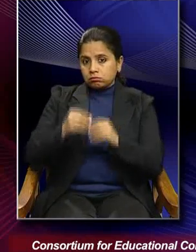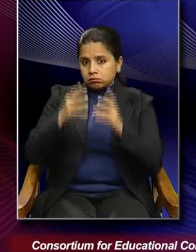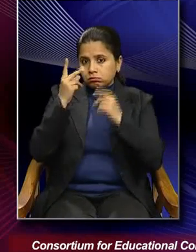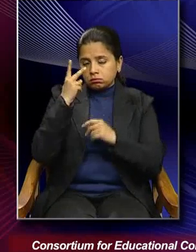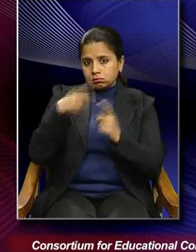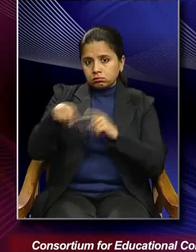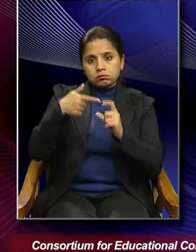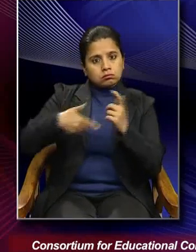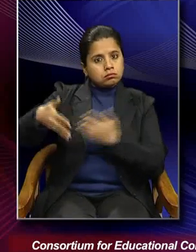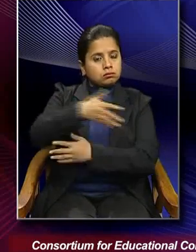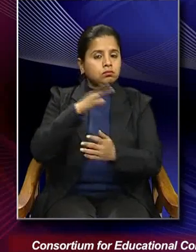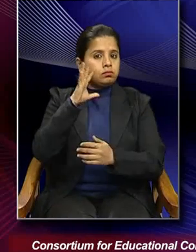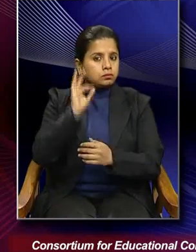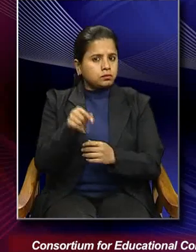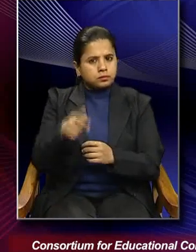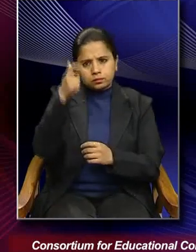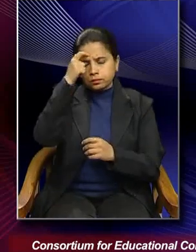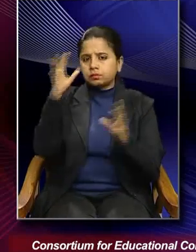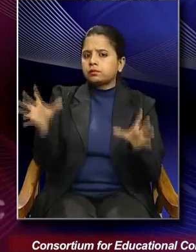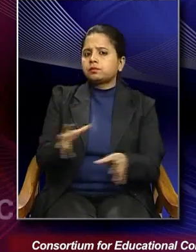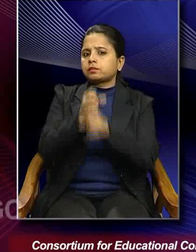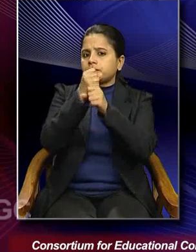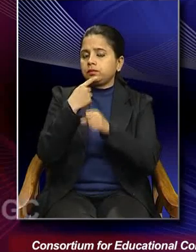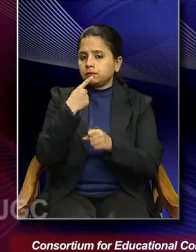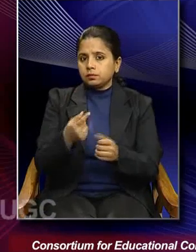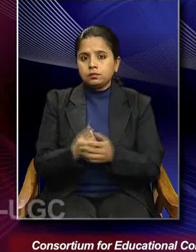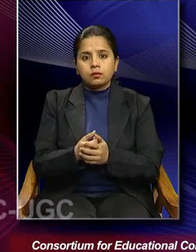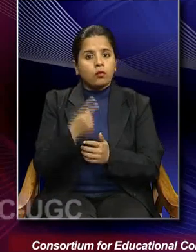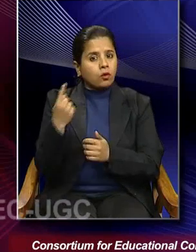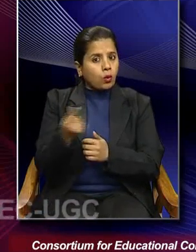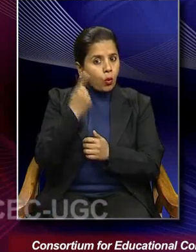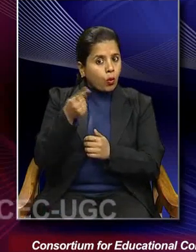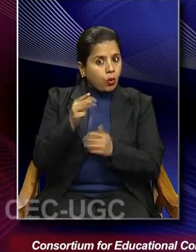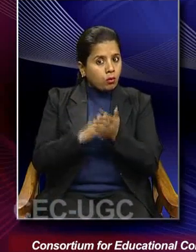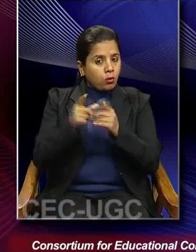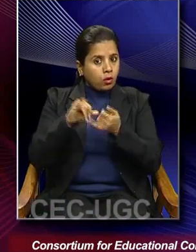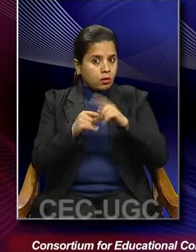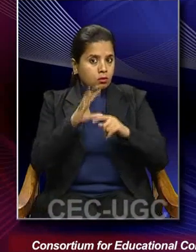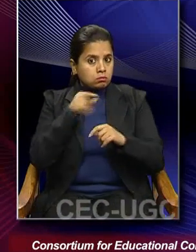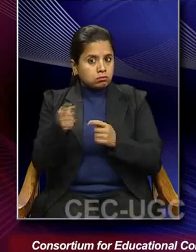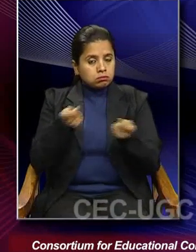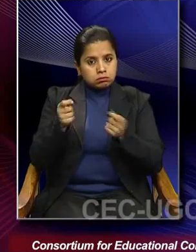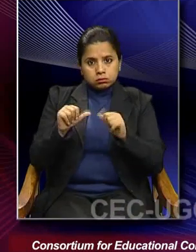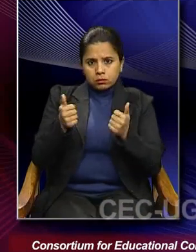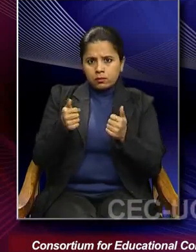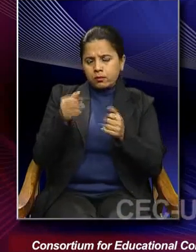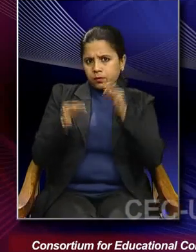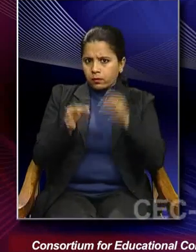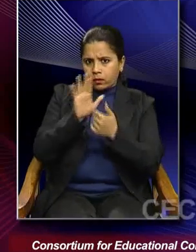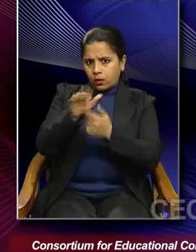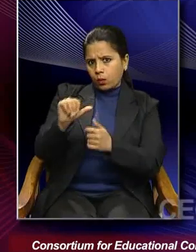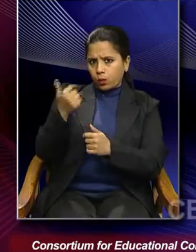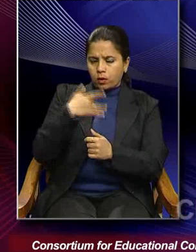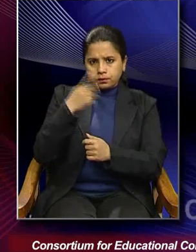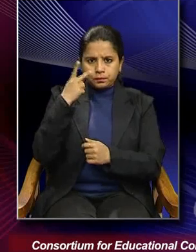an environmental problem concludes that only a modest level of pollution control is justified and